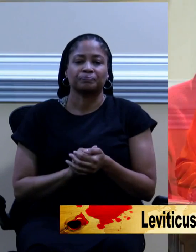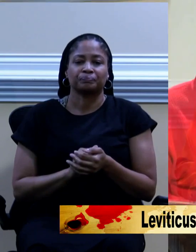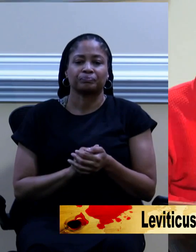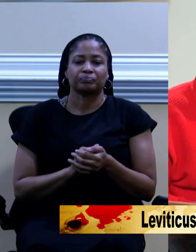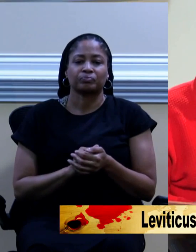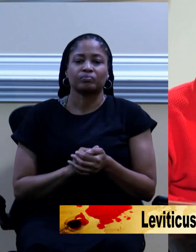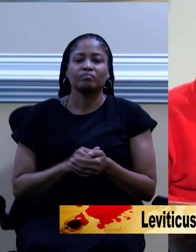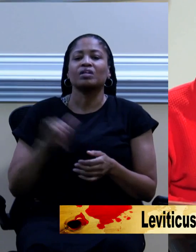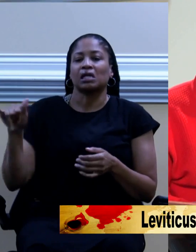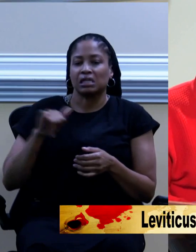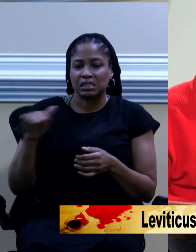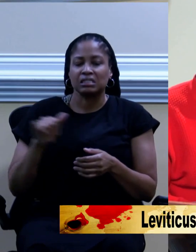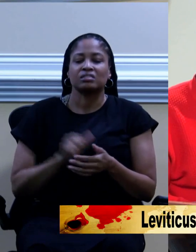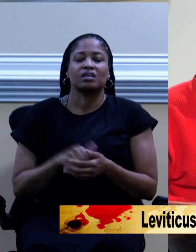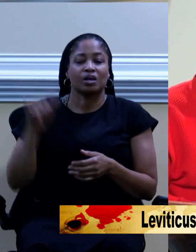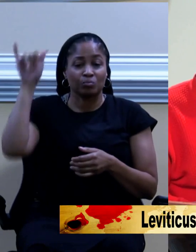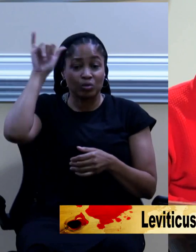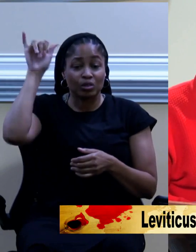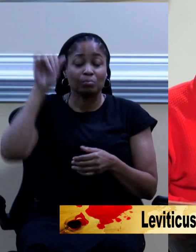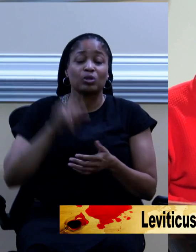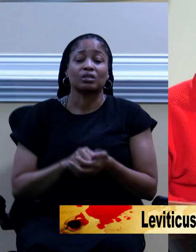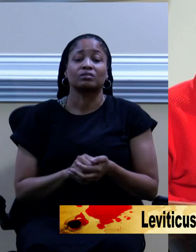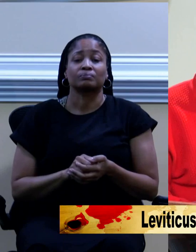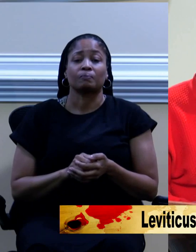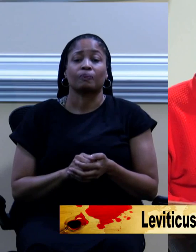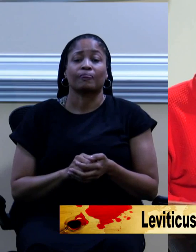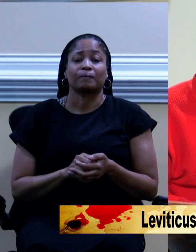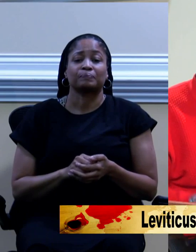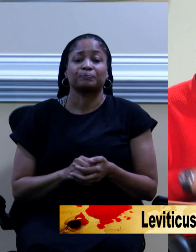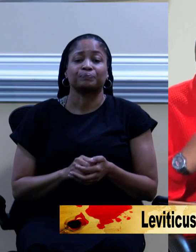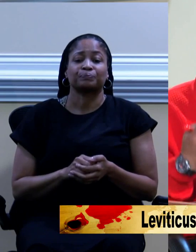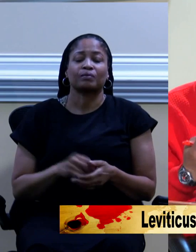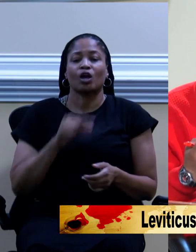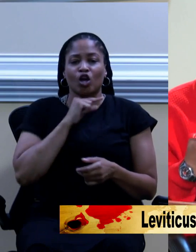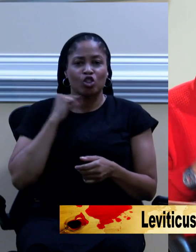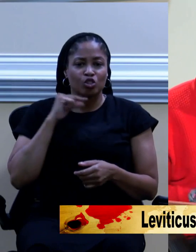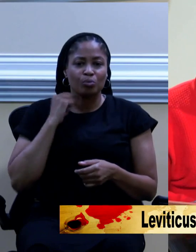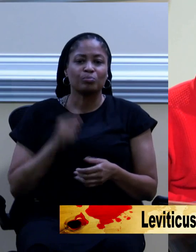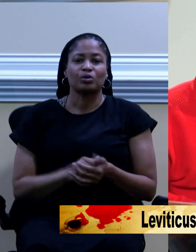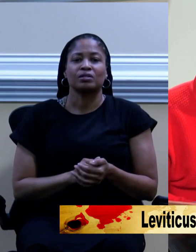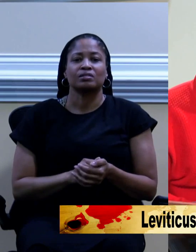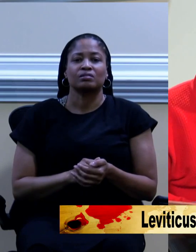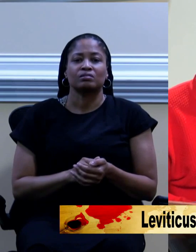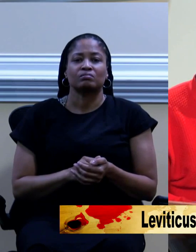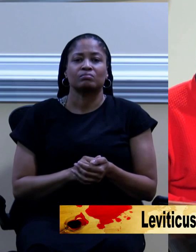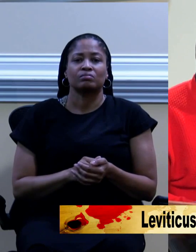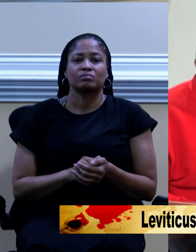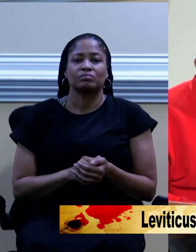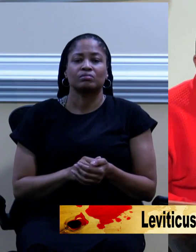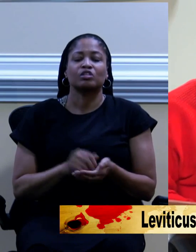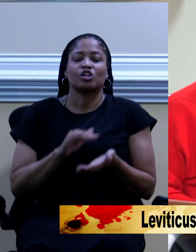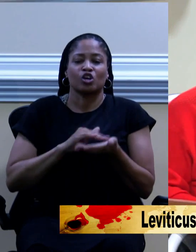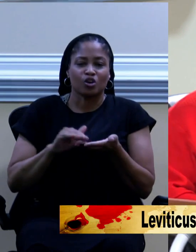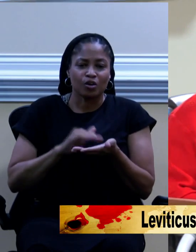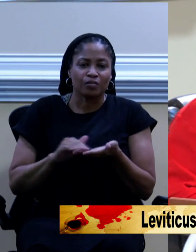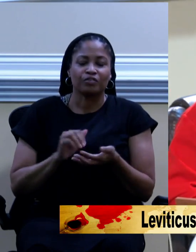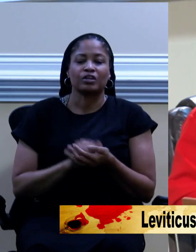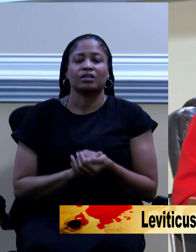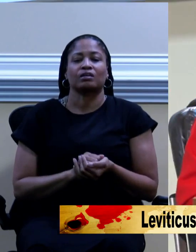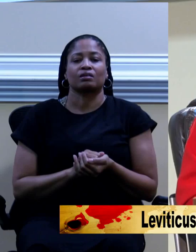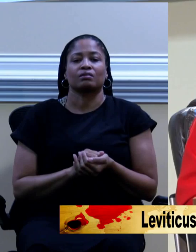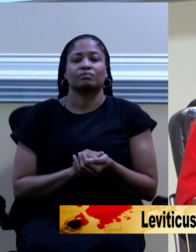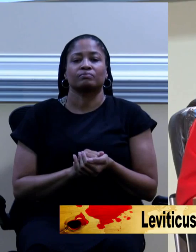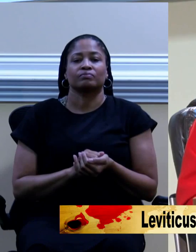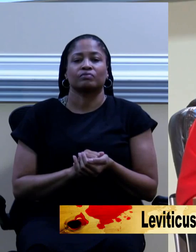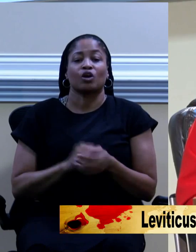for a sin offering. So shall he do with this. And the priest shall make an atonement for them, and it shall be forgiven them.